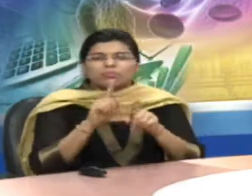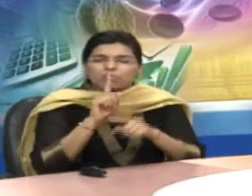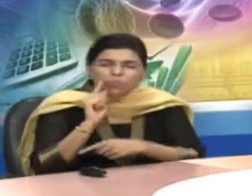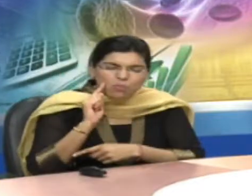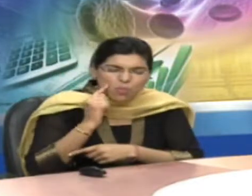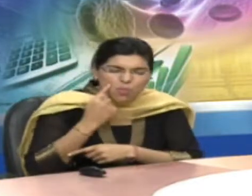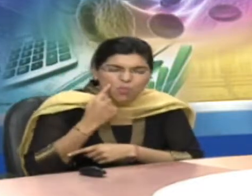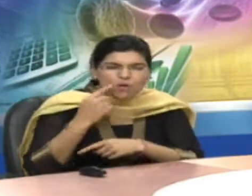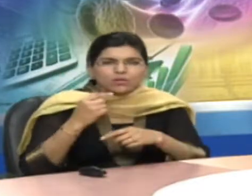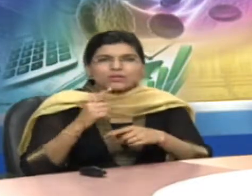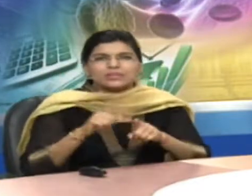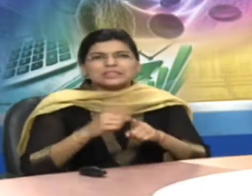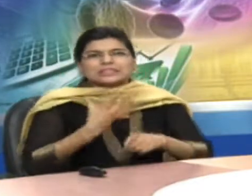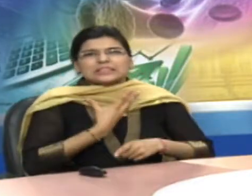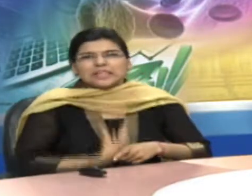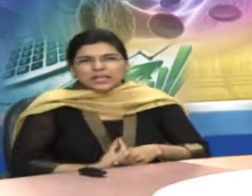It is just like dark.